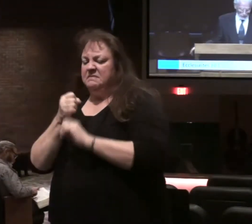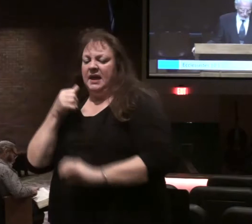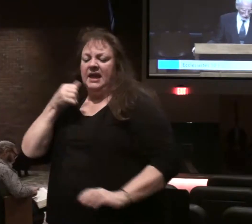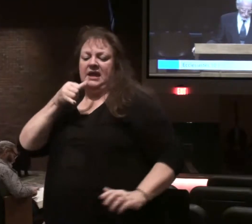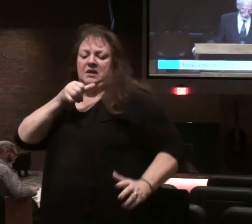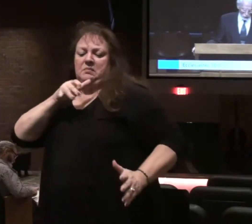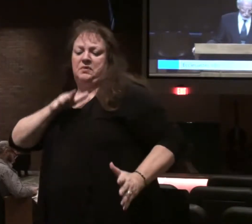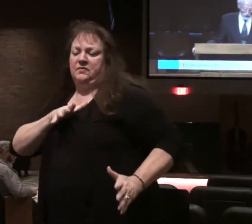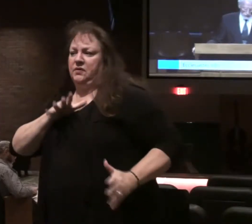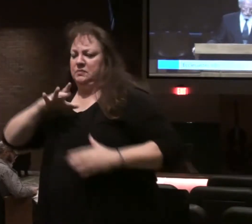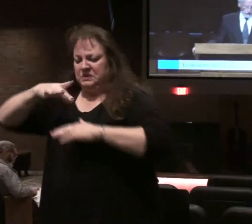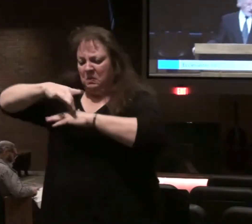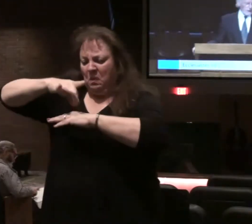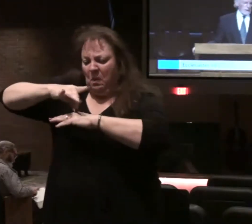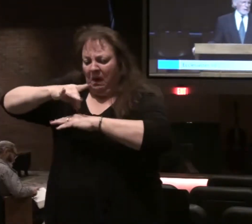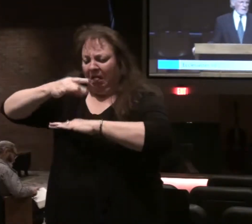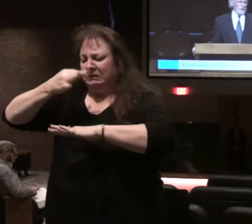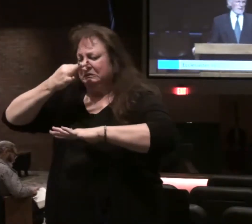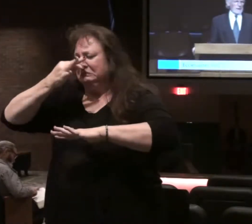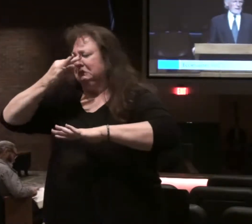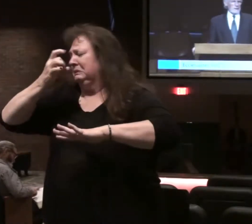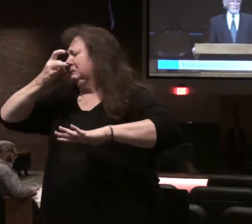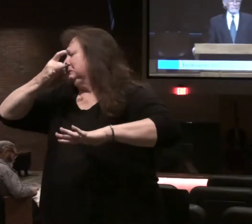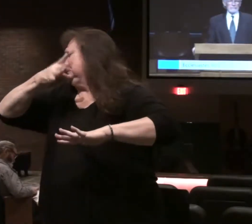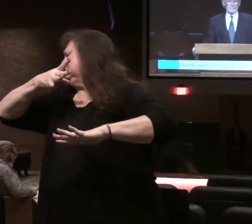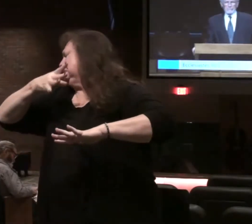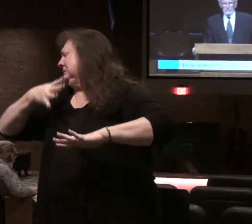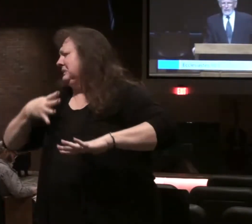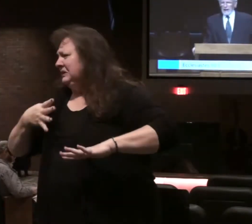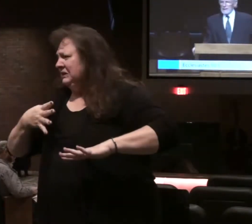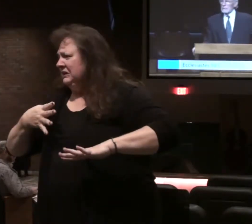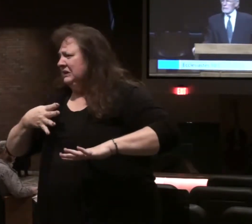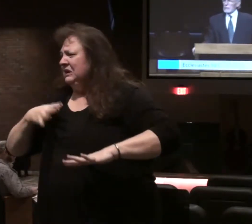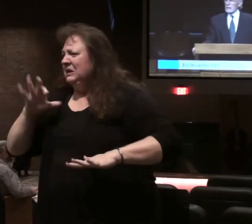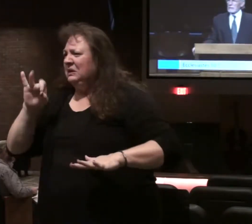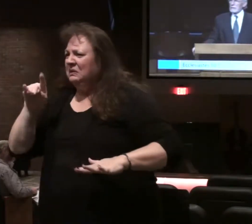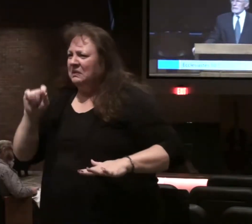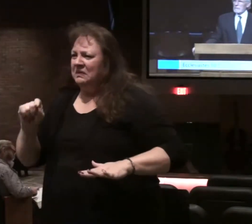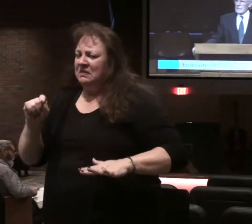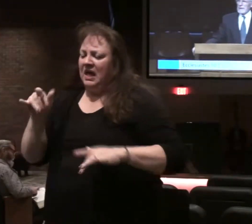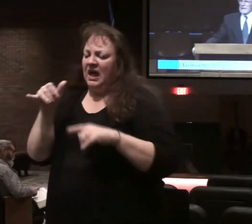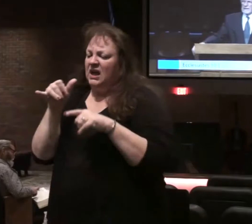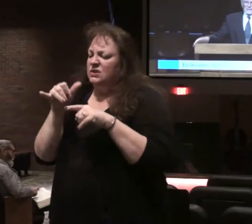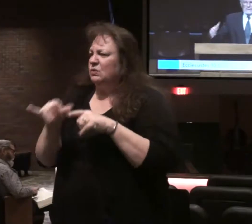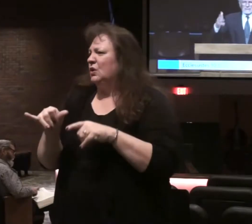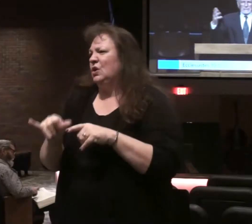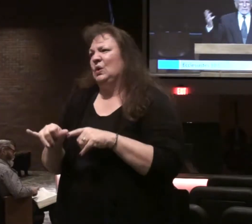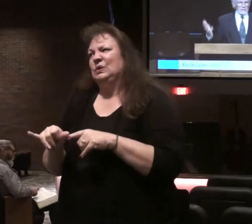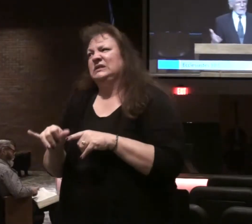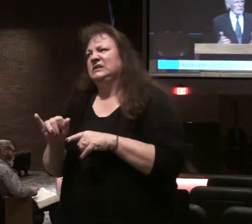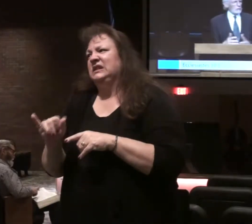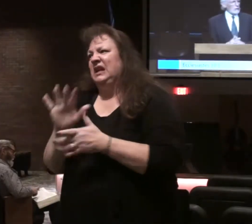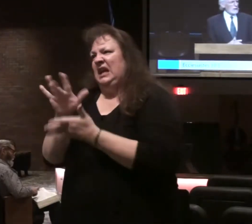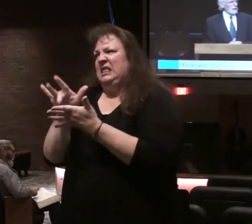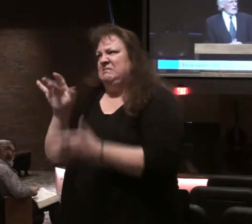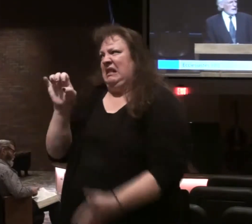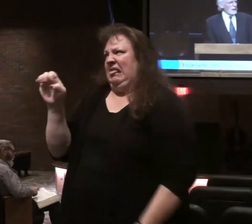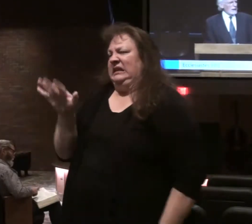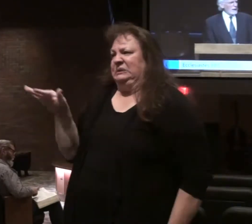a perfumer's oil stink. Now, the flies were the curse of the Middle